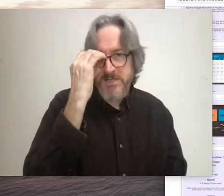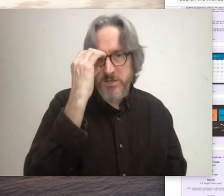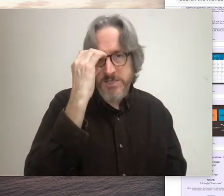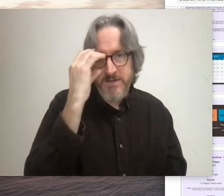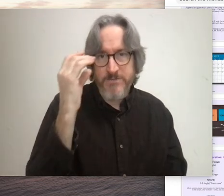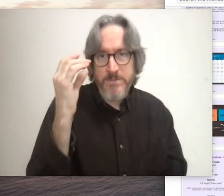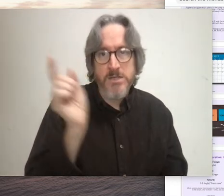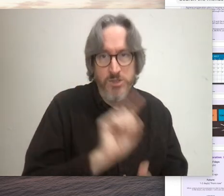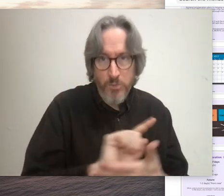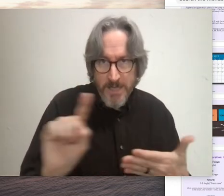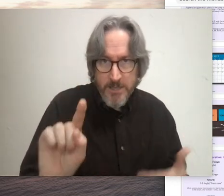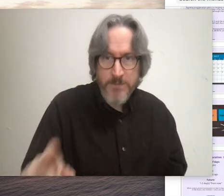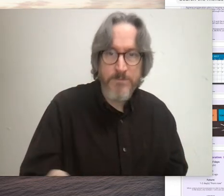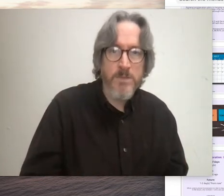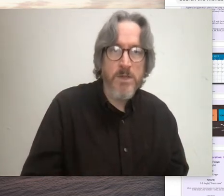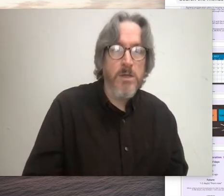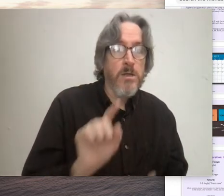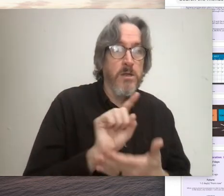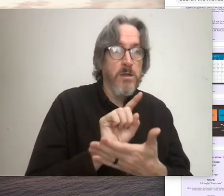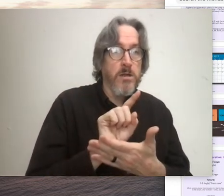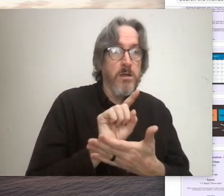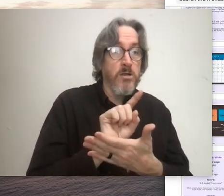can practice all this stuff. So week,